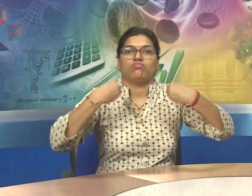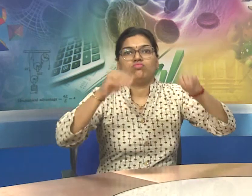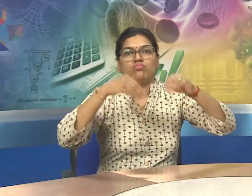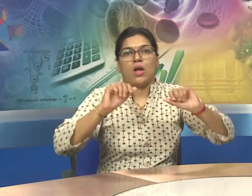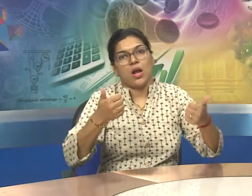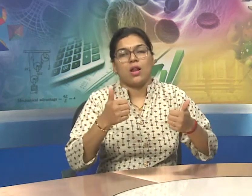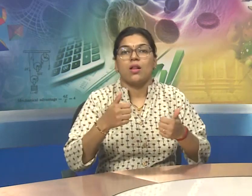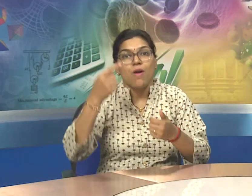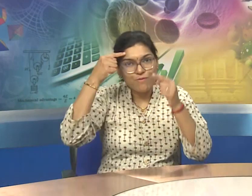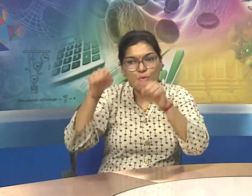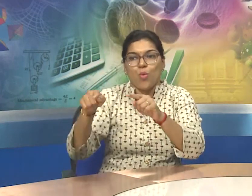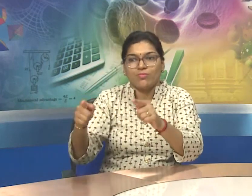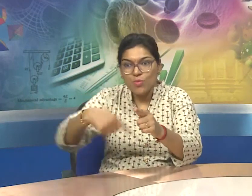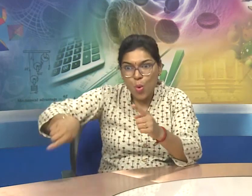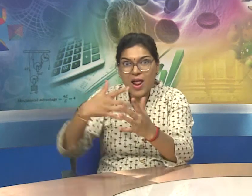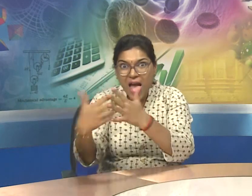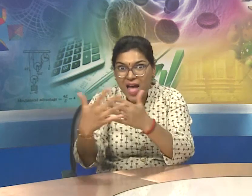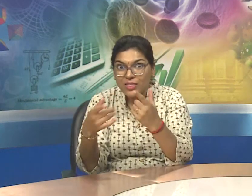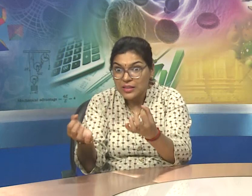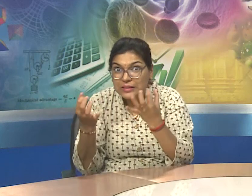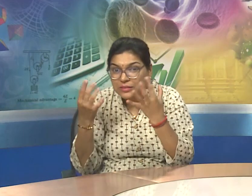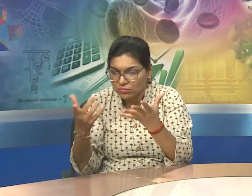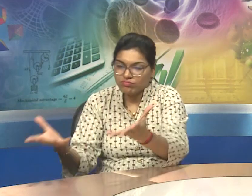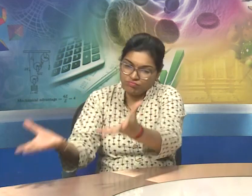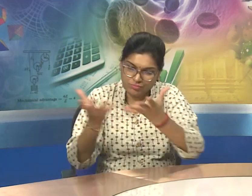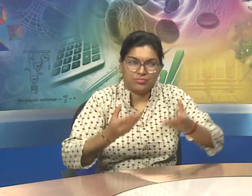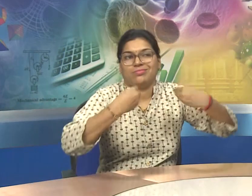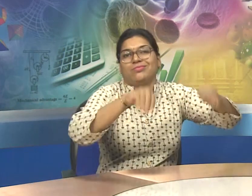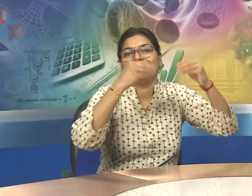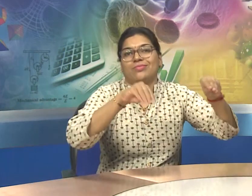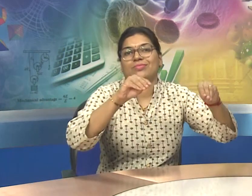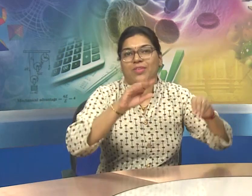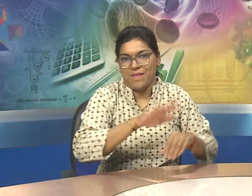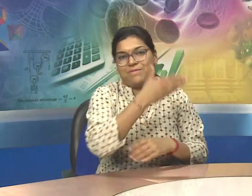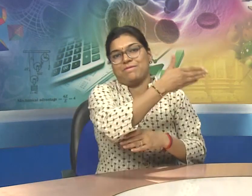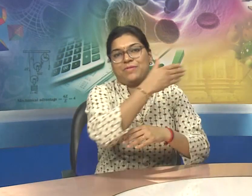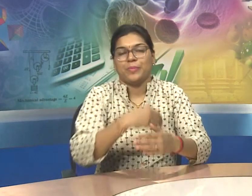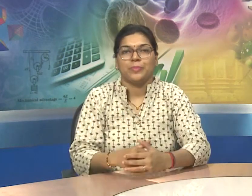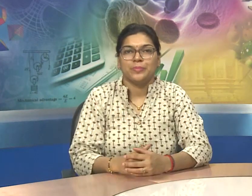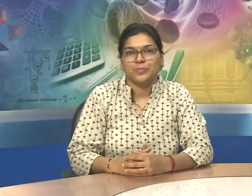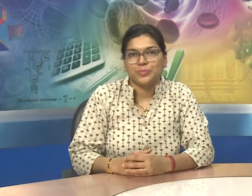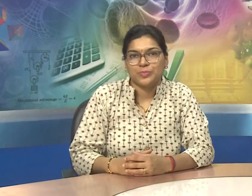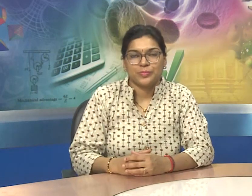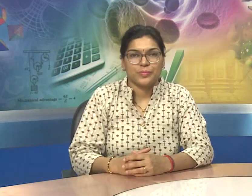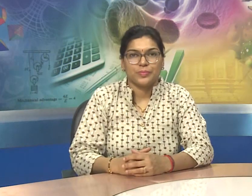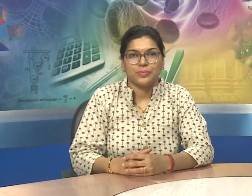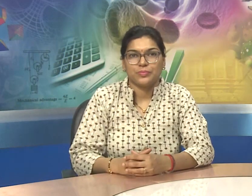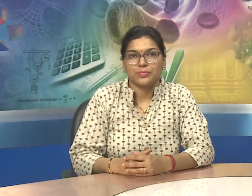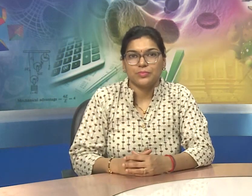These markets are mainly in the big cities because there these